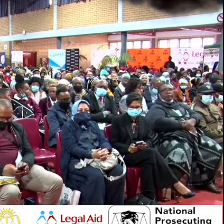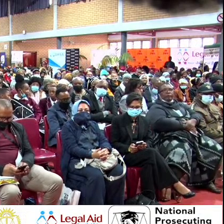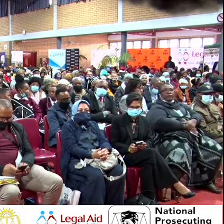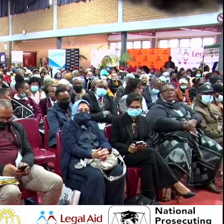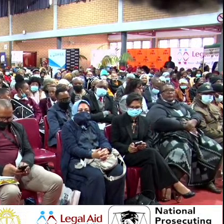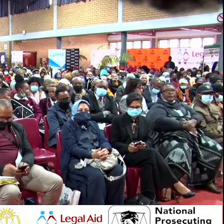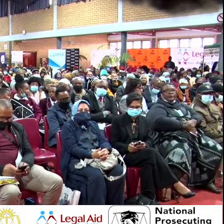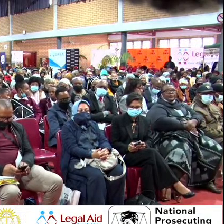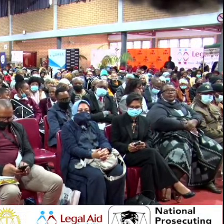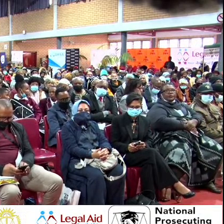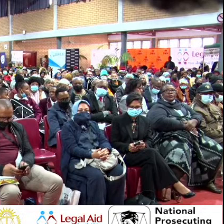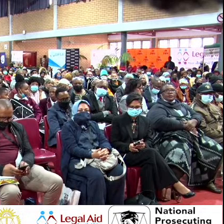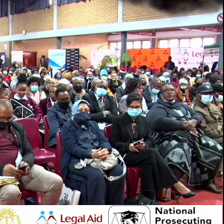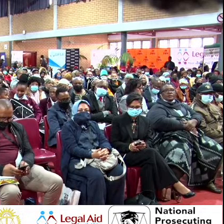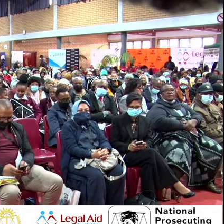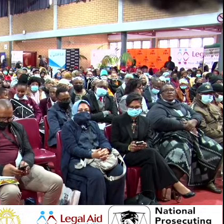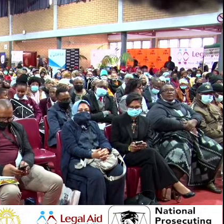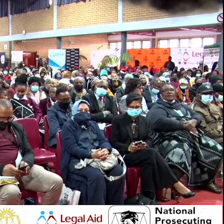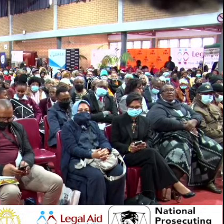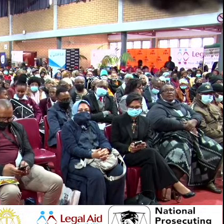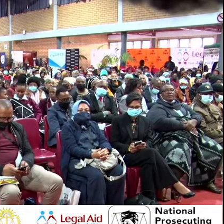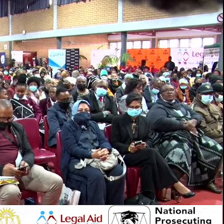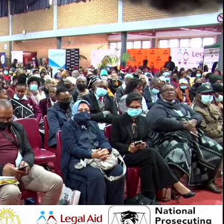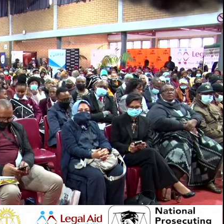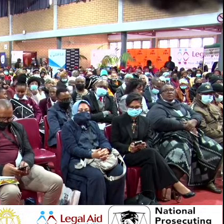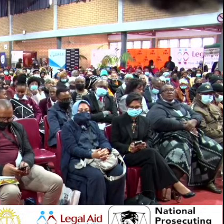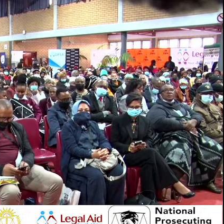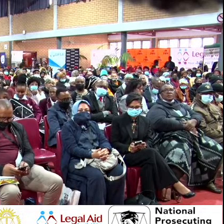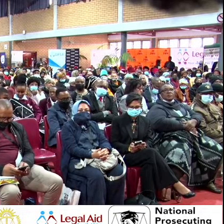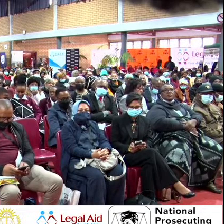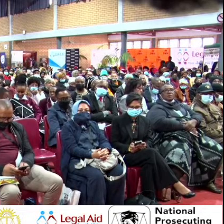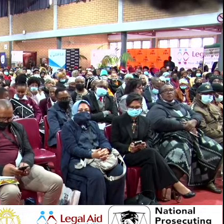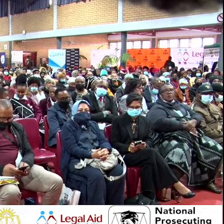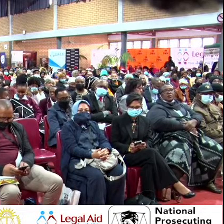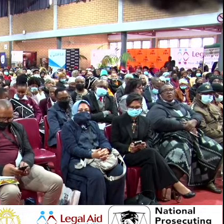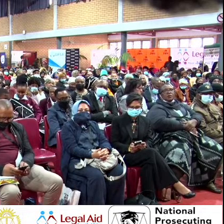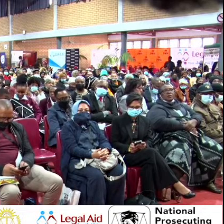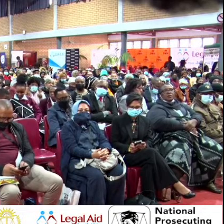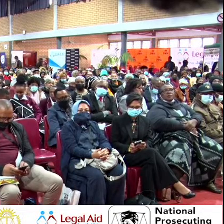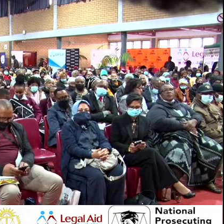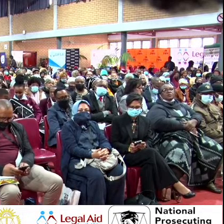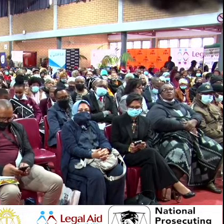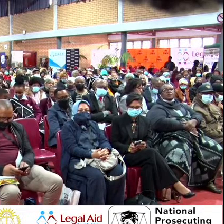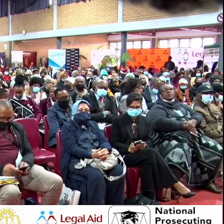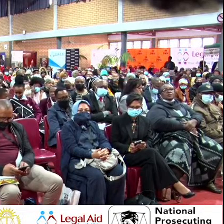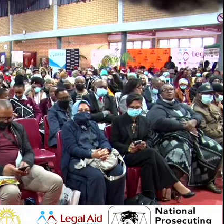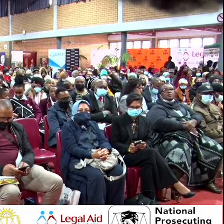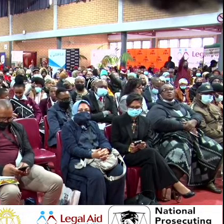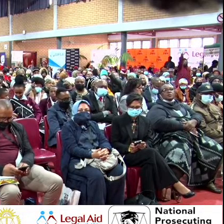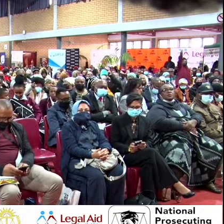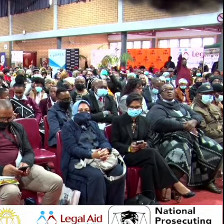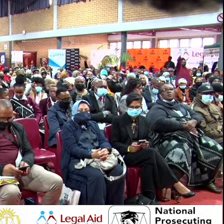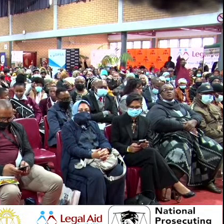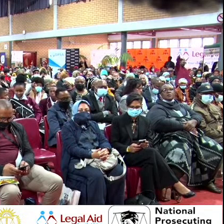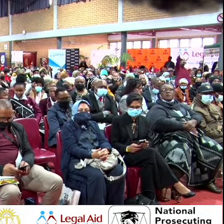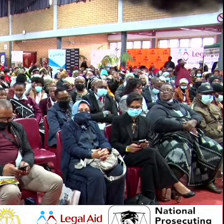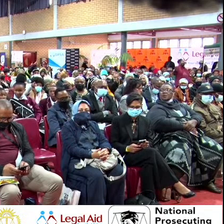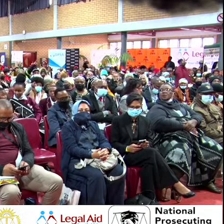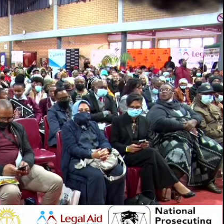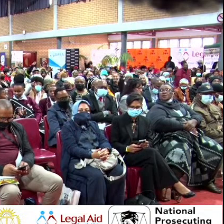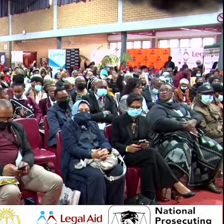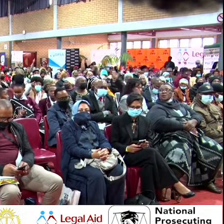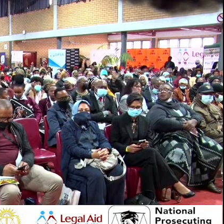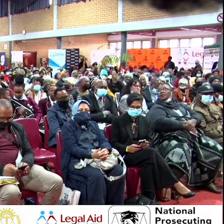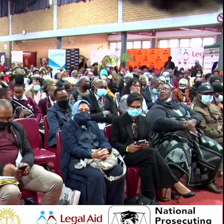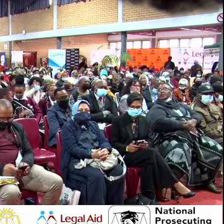Suddenly, we all can talk about what happened, but when it comes to give evidence, the police are battling to get evidence from